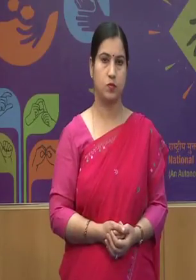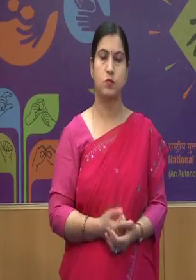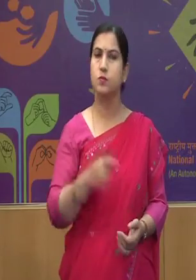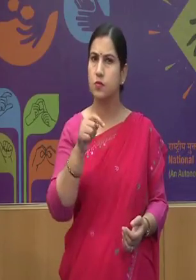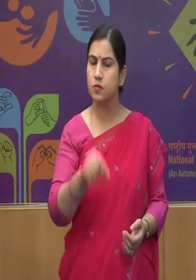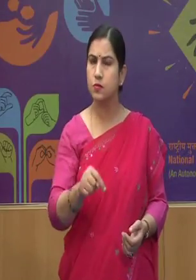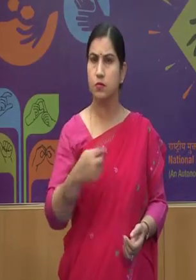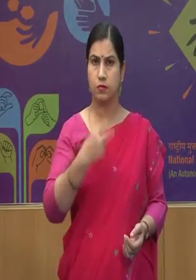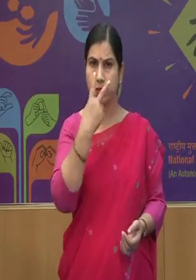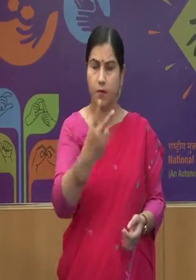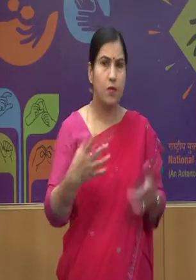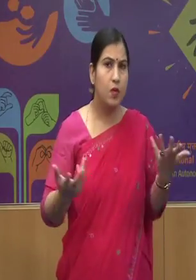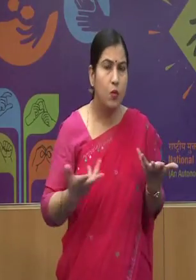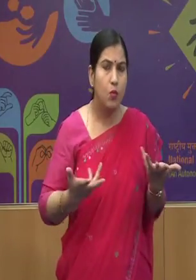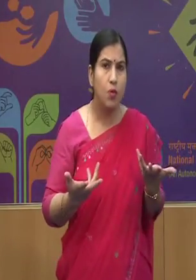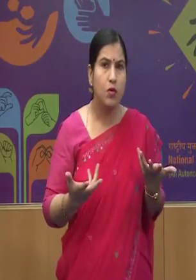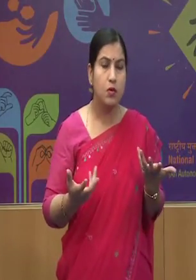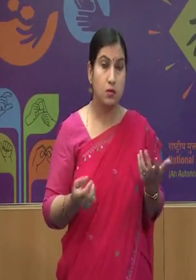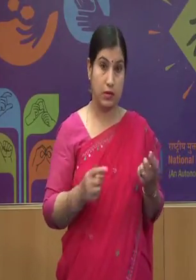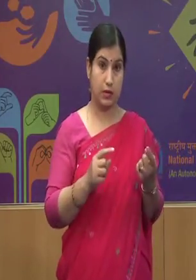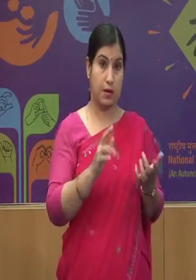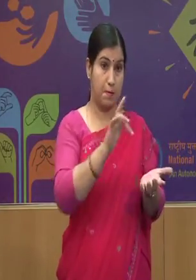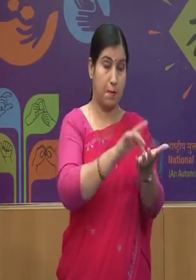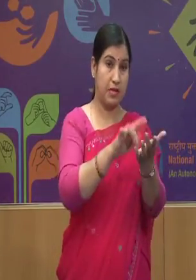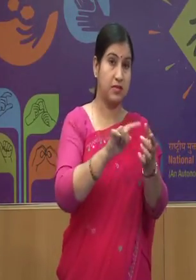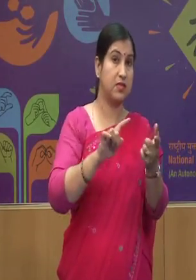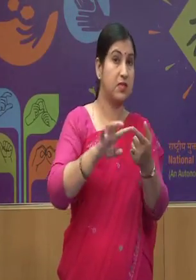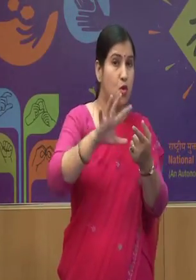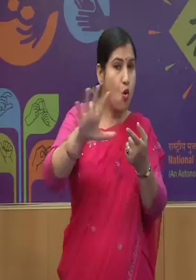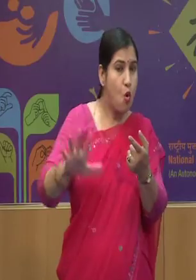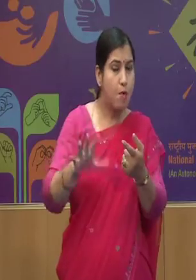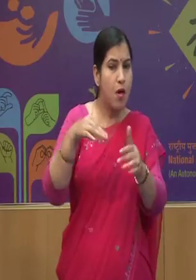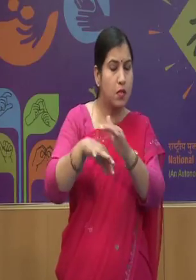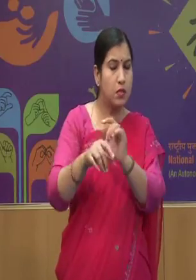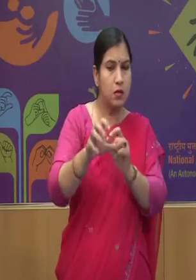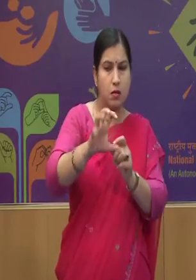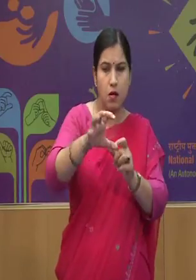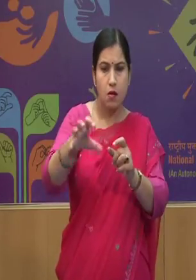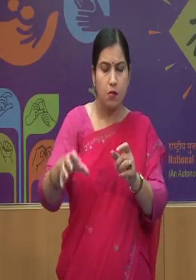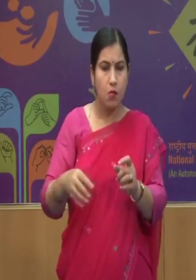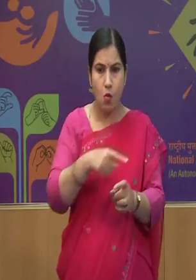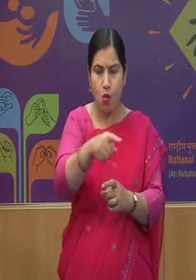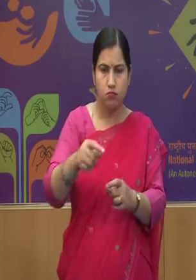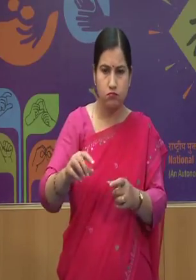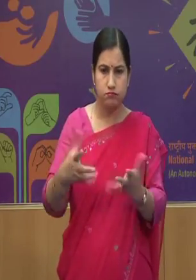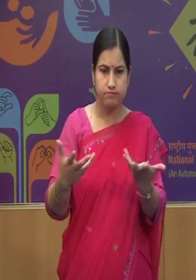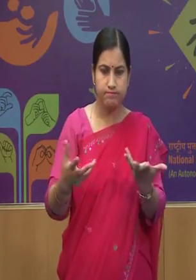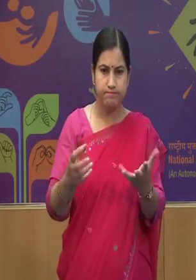Thus, we see that the situation in Europe was very tense in the year 1914,